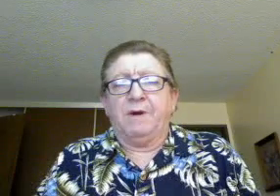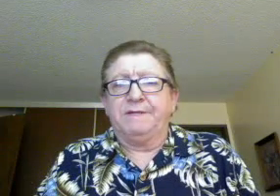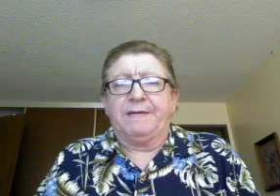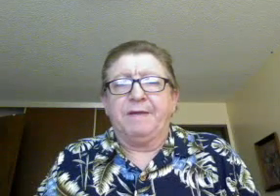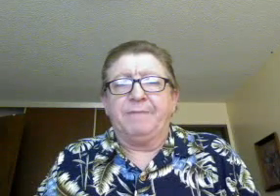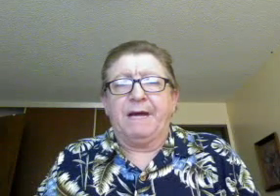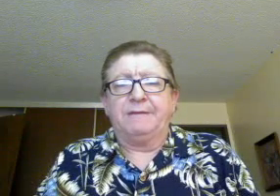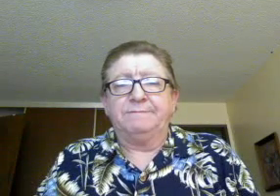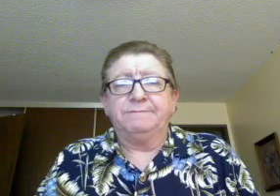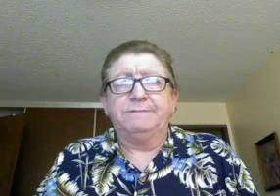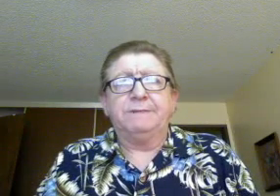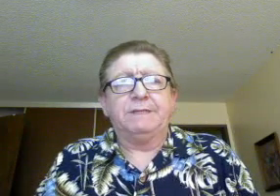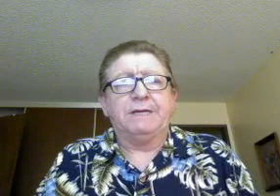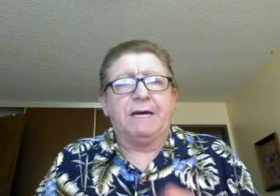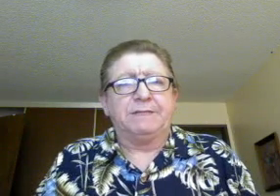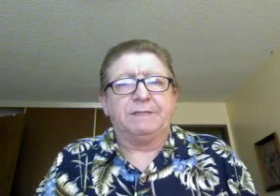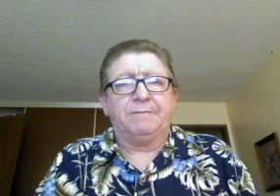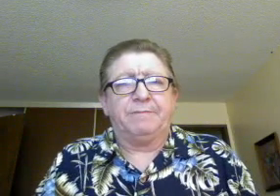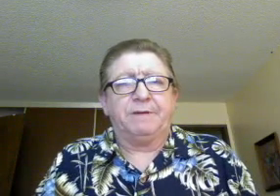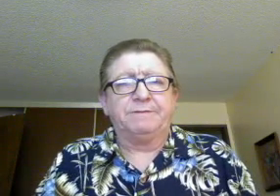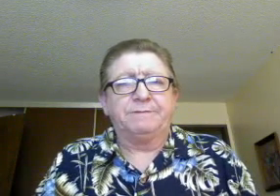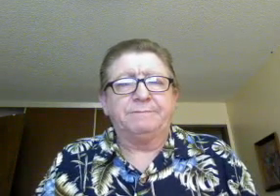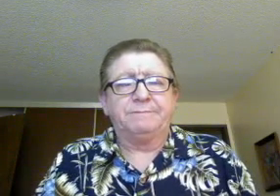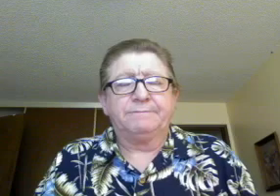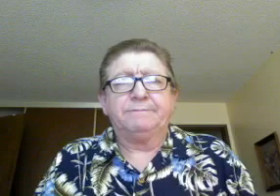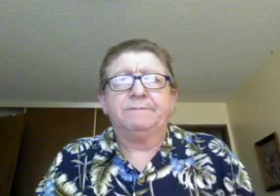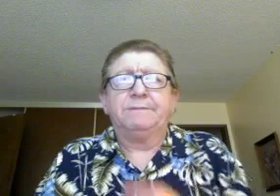Once again, Pat, excellent post.